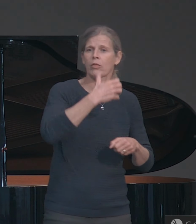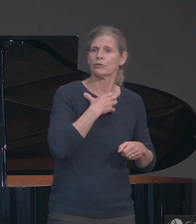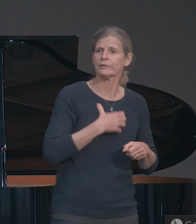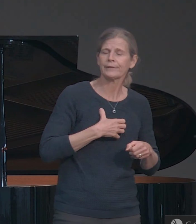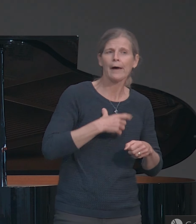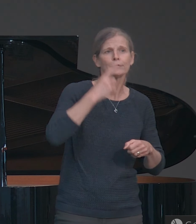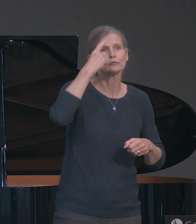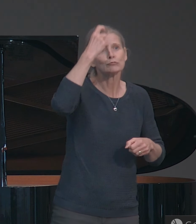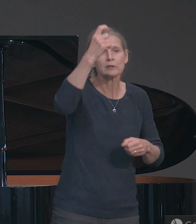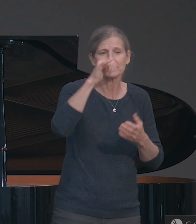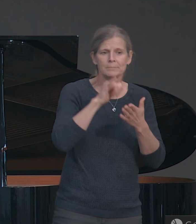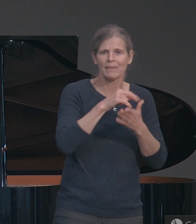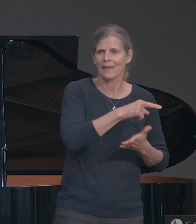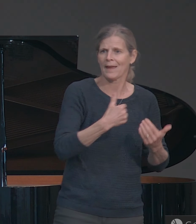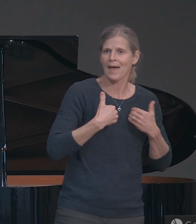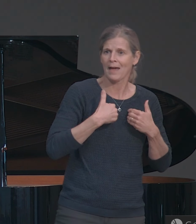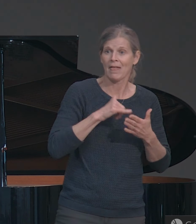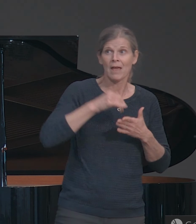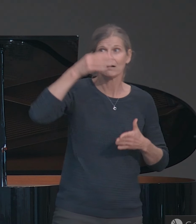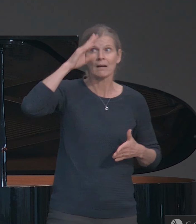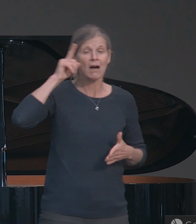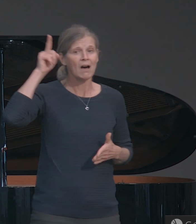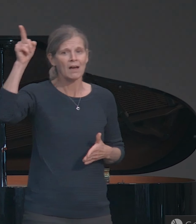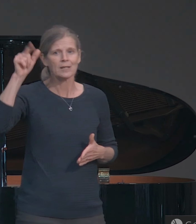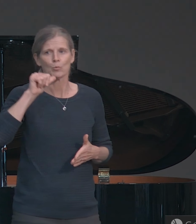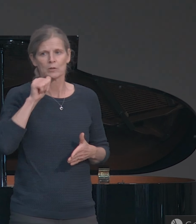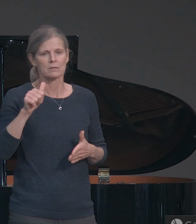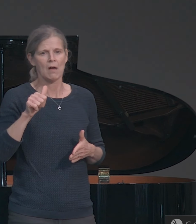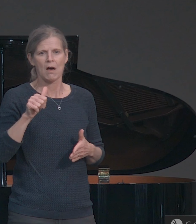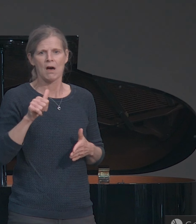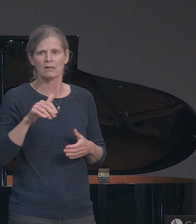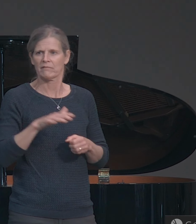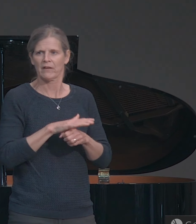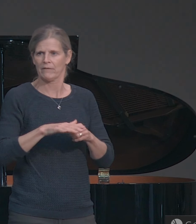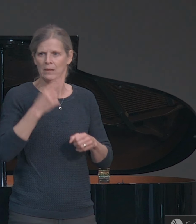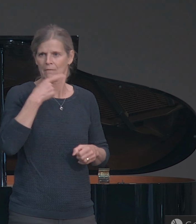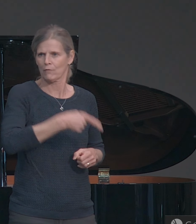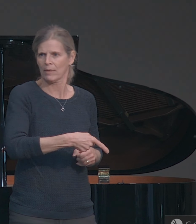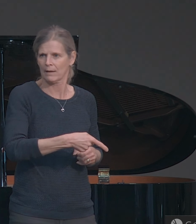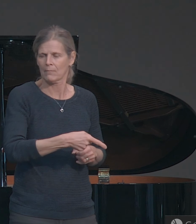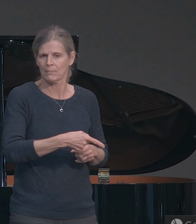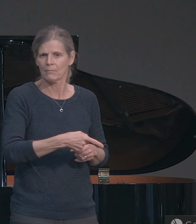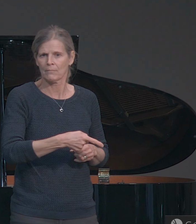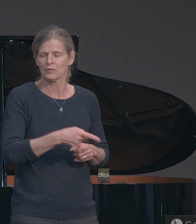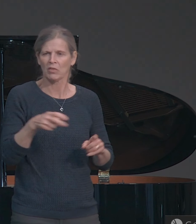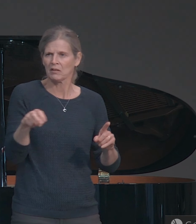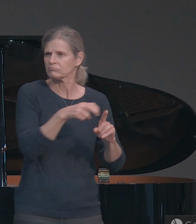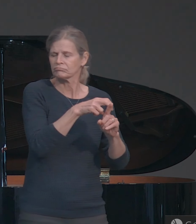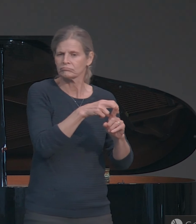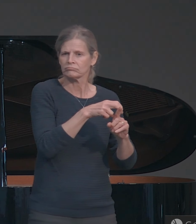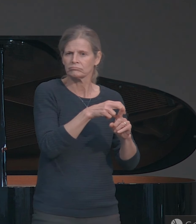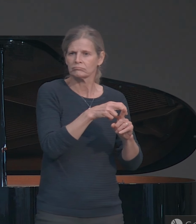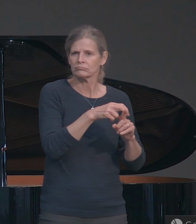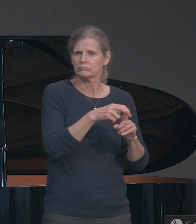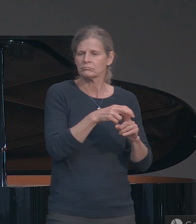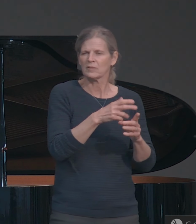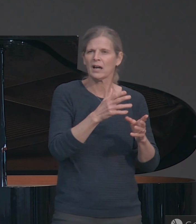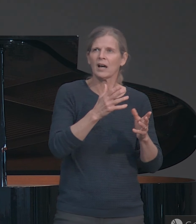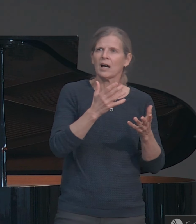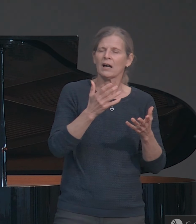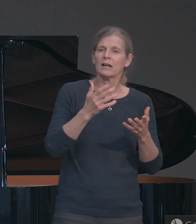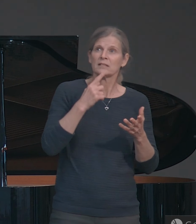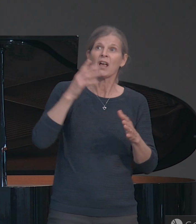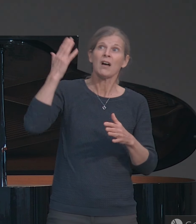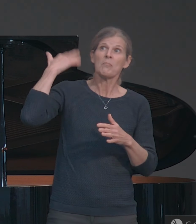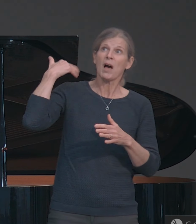and dreams that they had that God was not fulfilling for them. The past is great, God, but what have